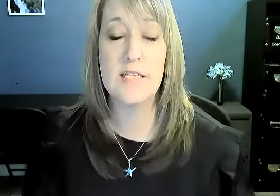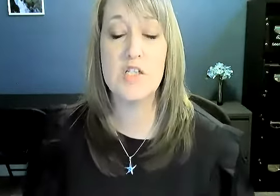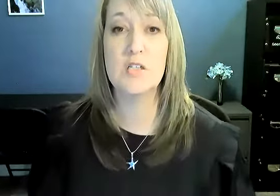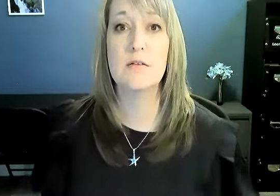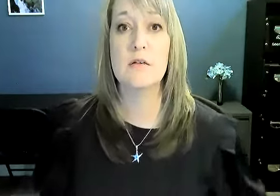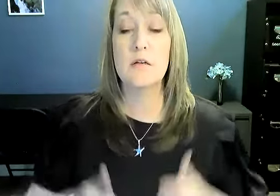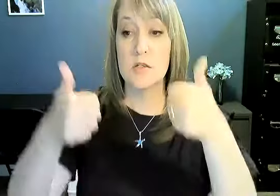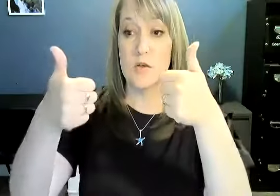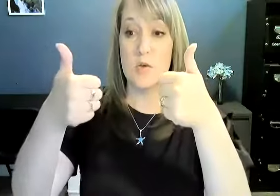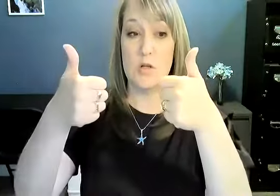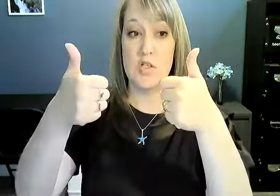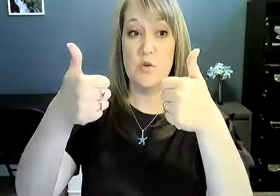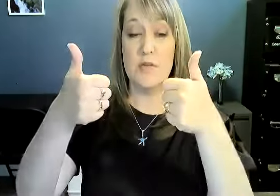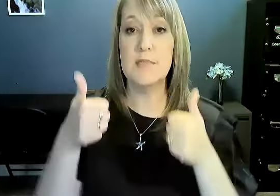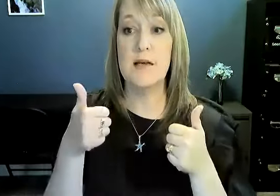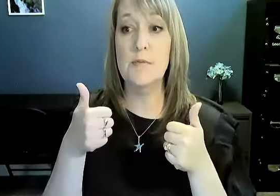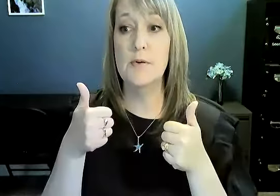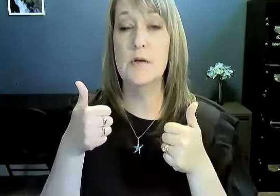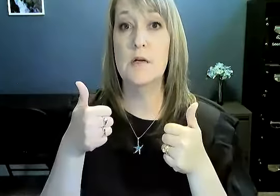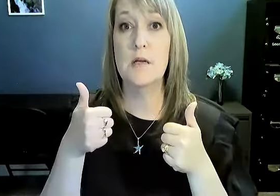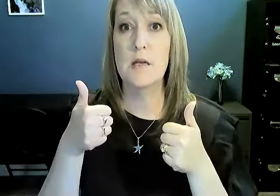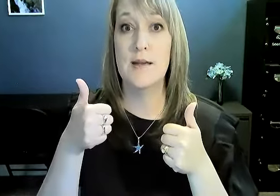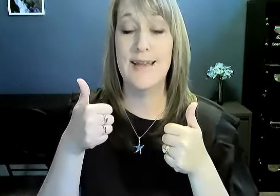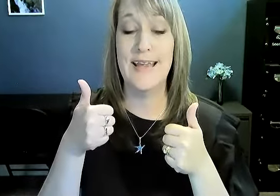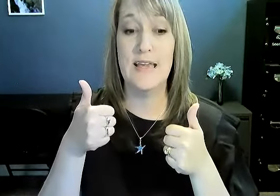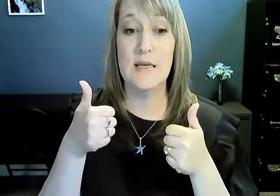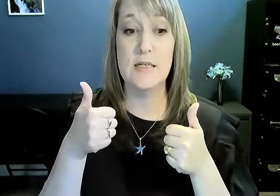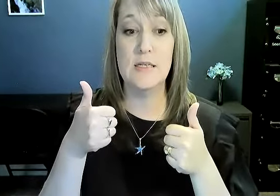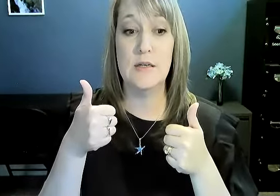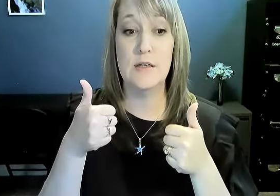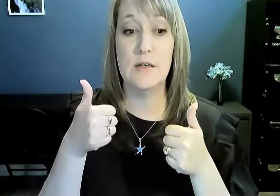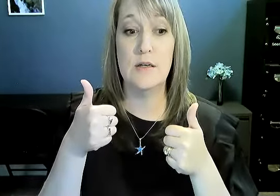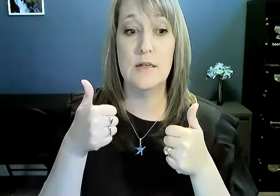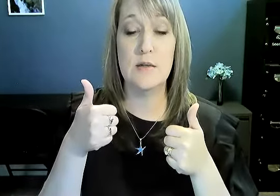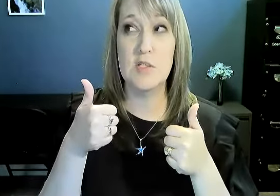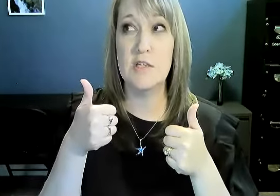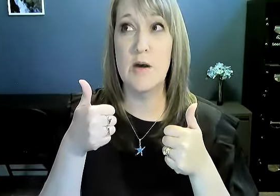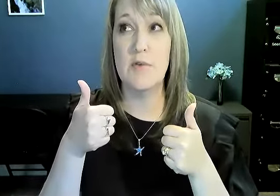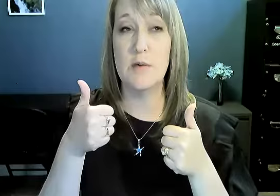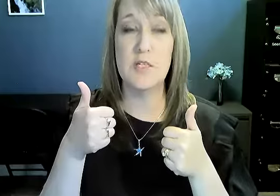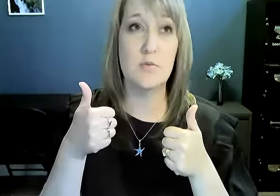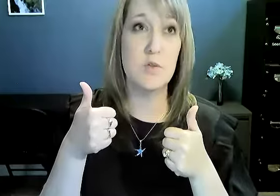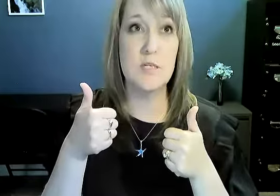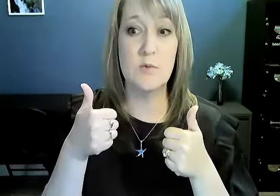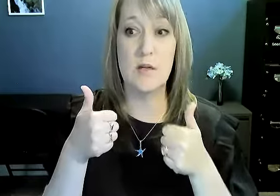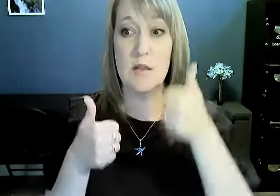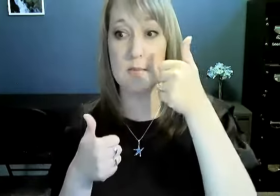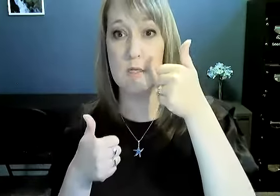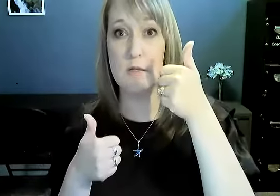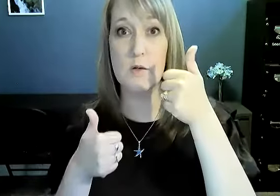Which? So you want 2 thumbs up, and it's almost like you have options. Which one do you want? This one or